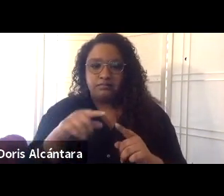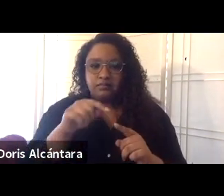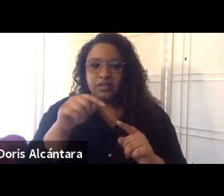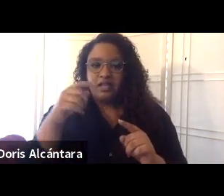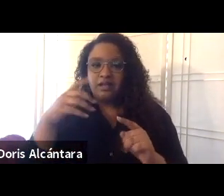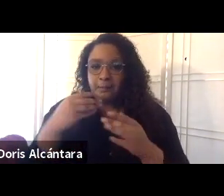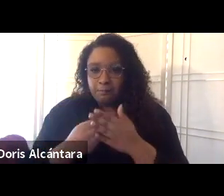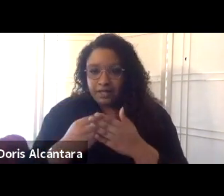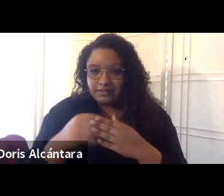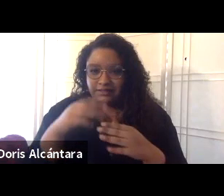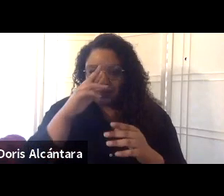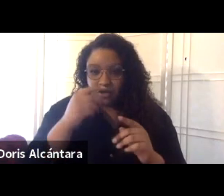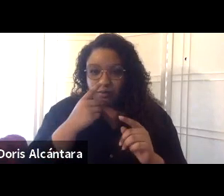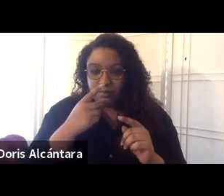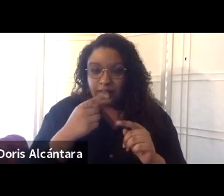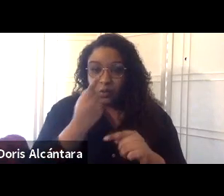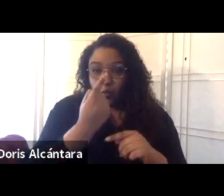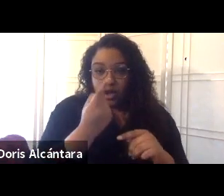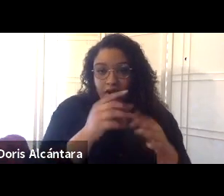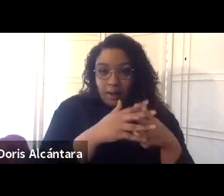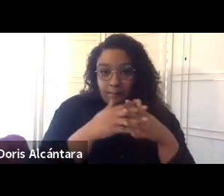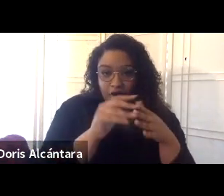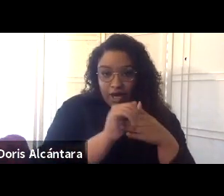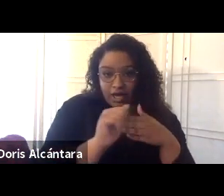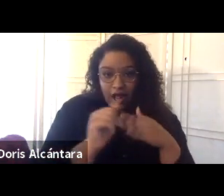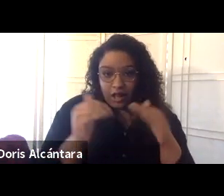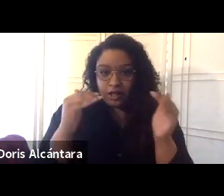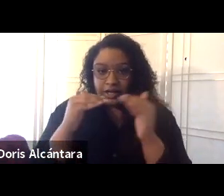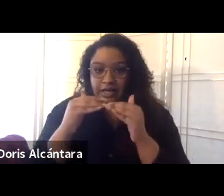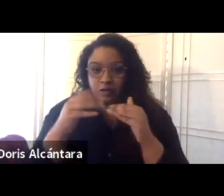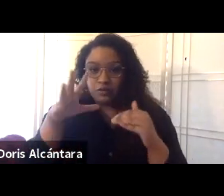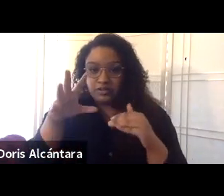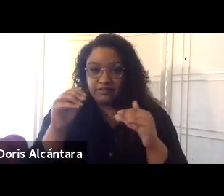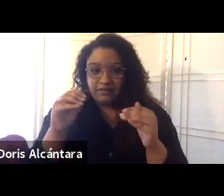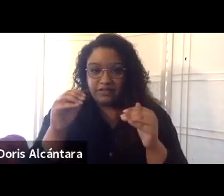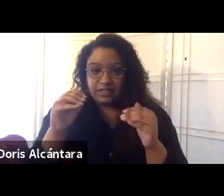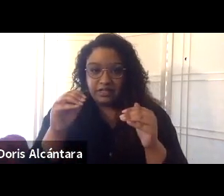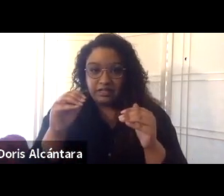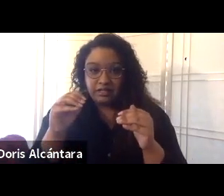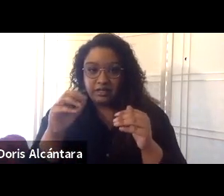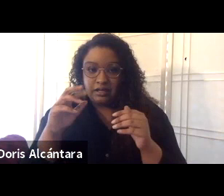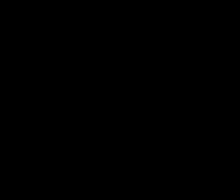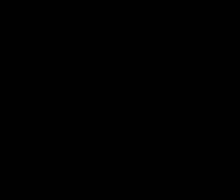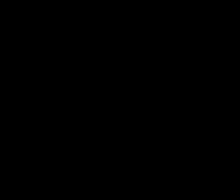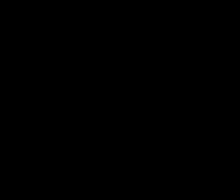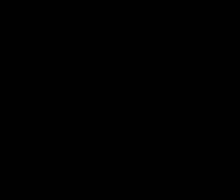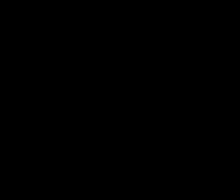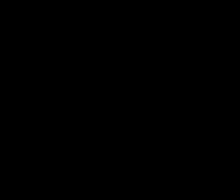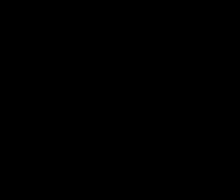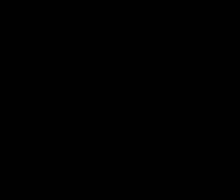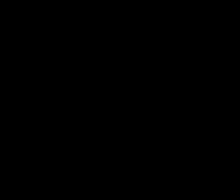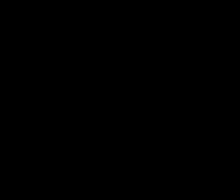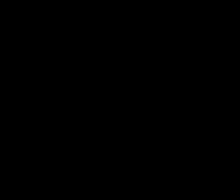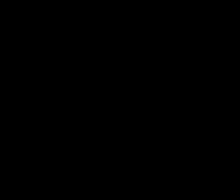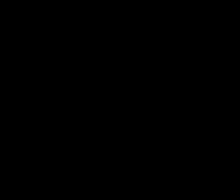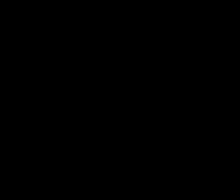to the streets. On the bottom, you'll see their Dominican Republican currency. So $1 American is equivalent to